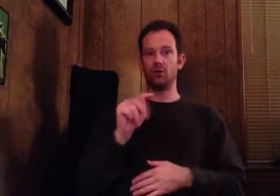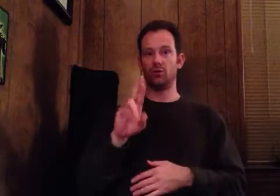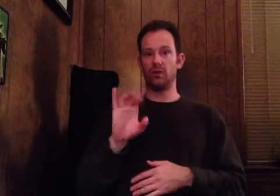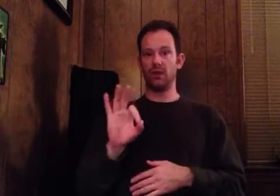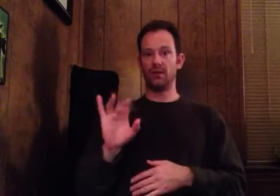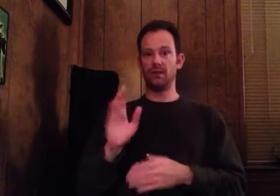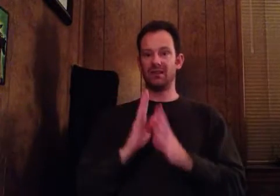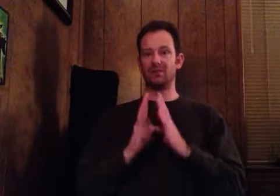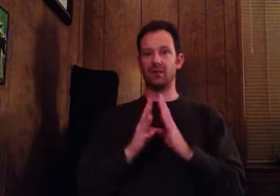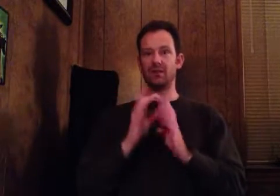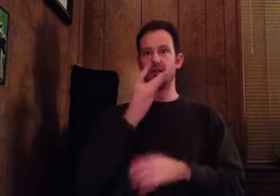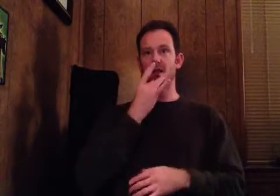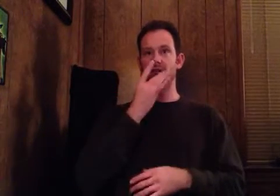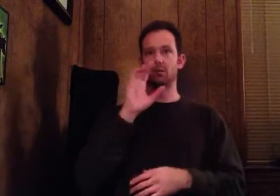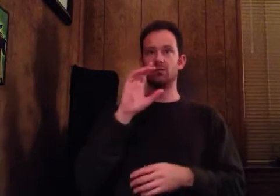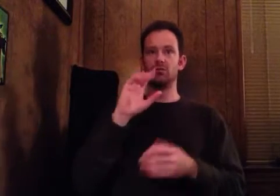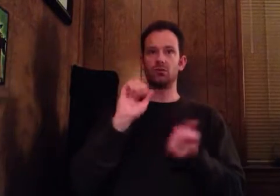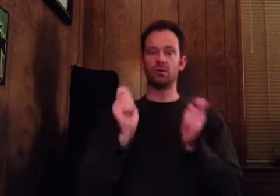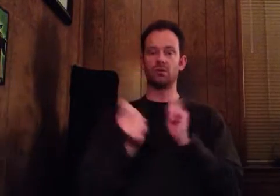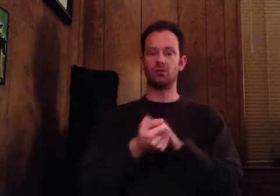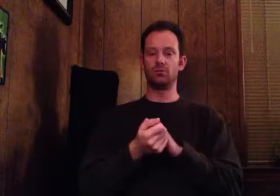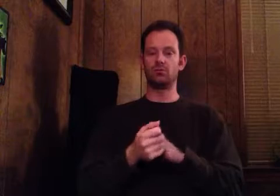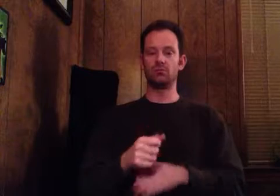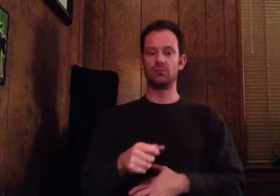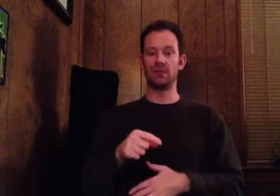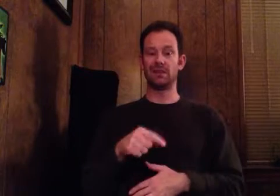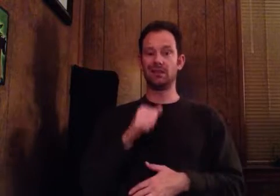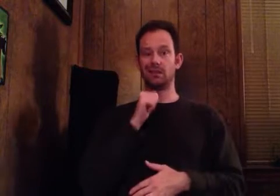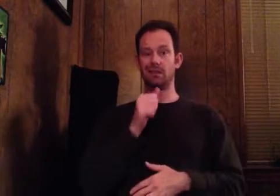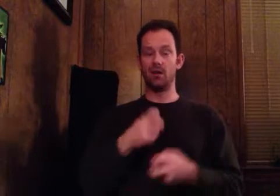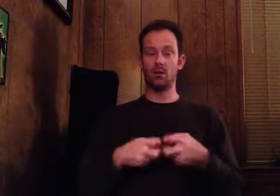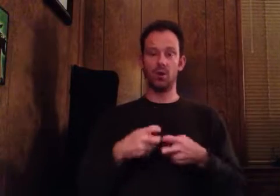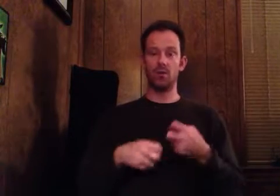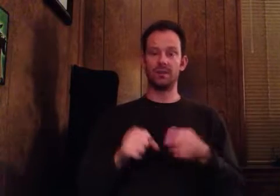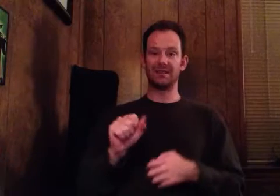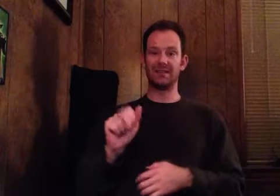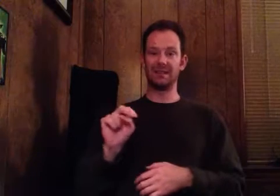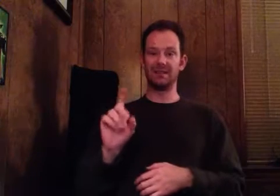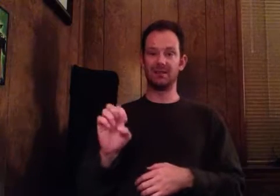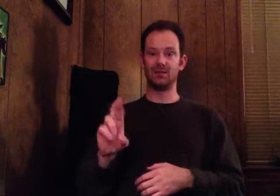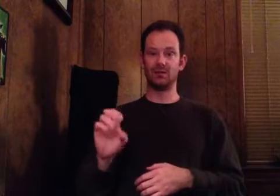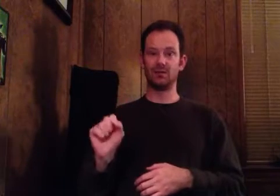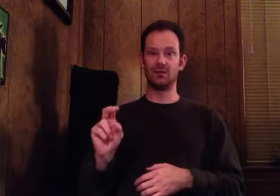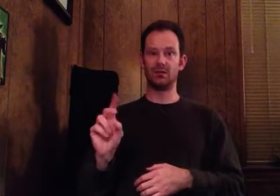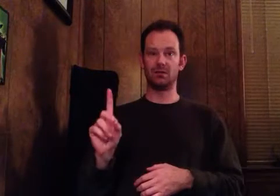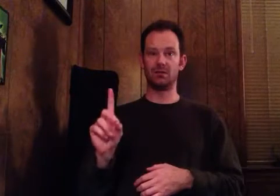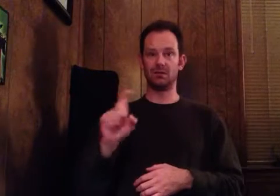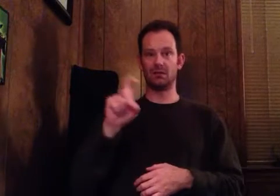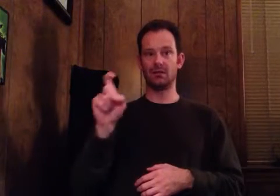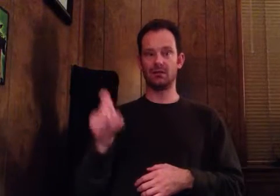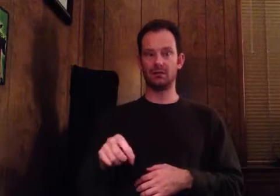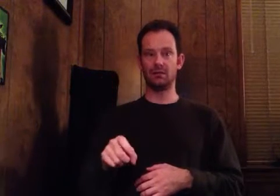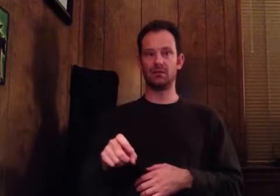This is not a problem in Sanderson, Texas, because the closest stoplight is 65 miles away.